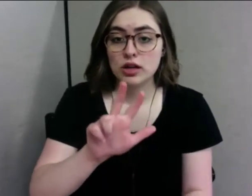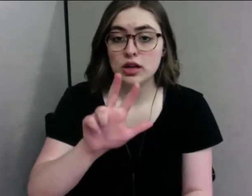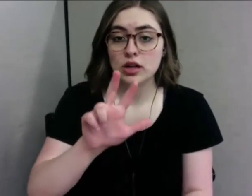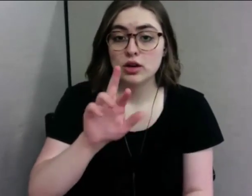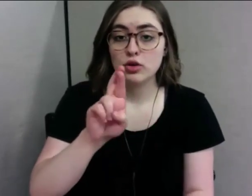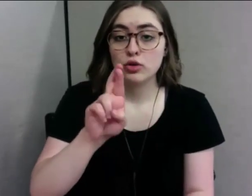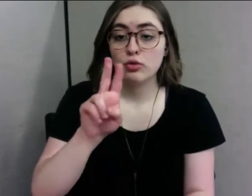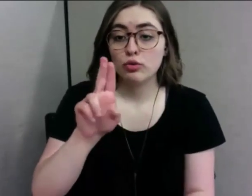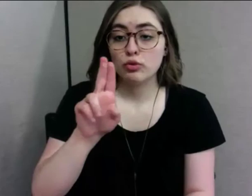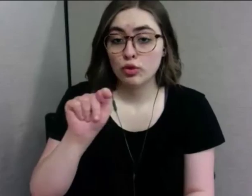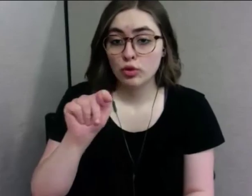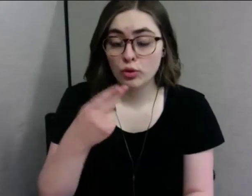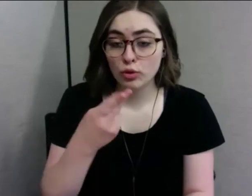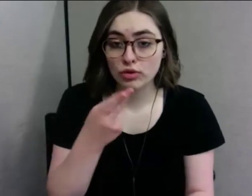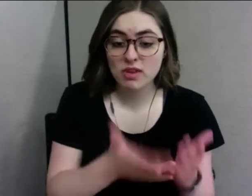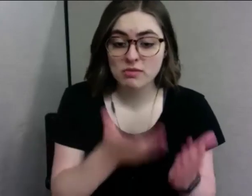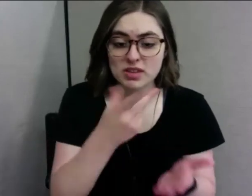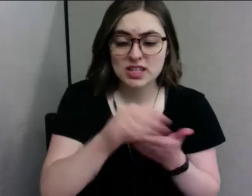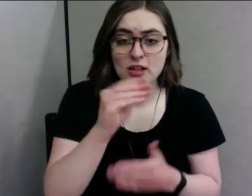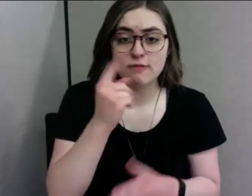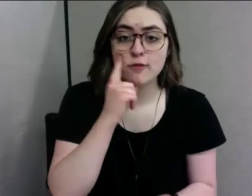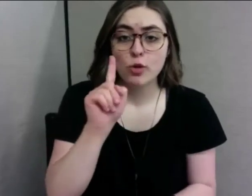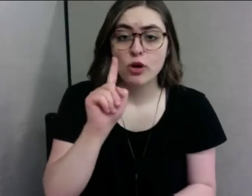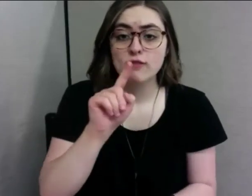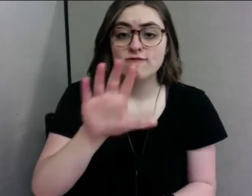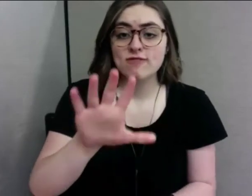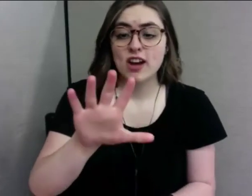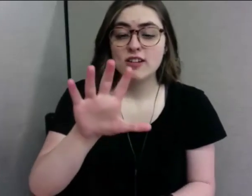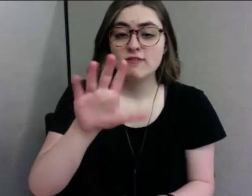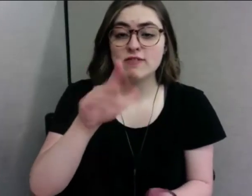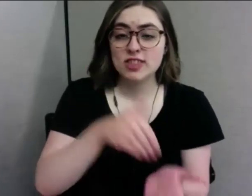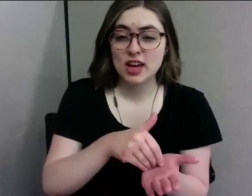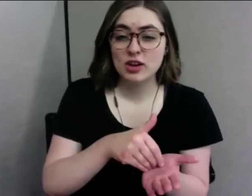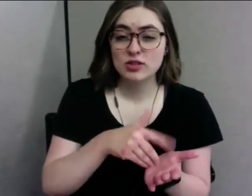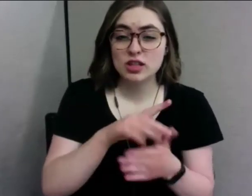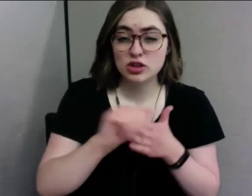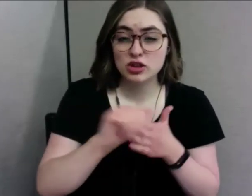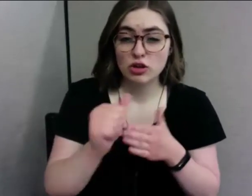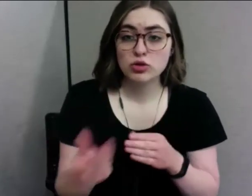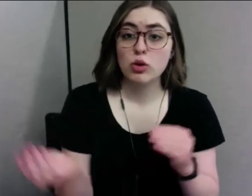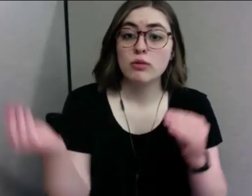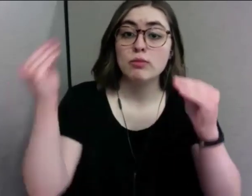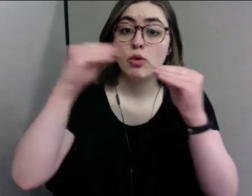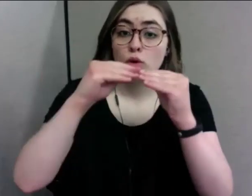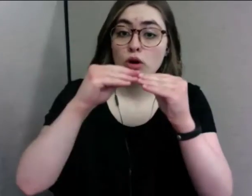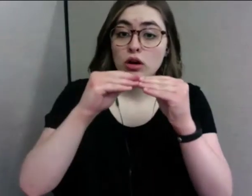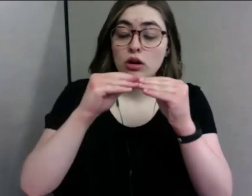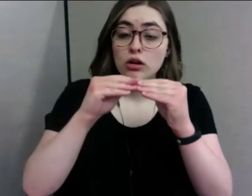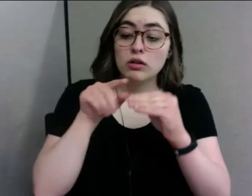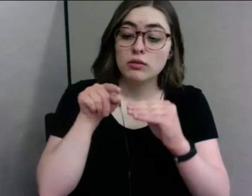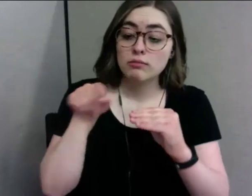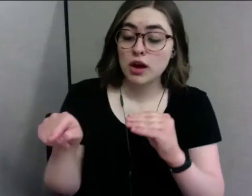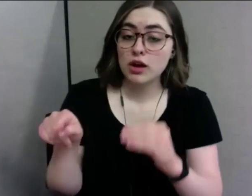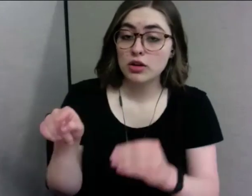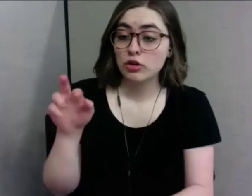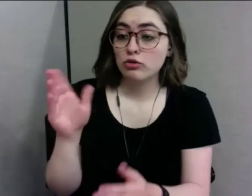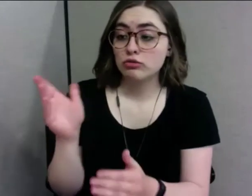more, while a reprint or commemorative card may be worth just $1 to